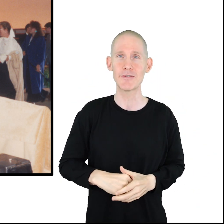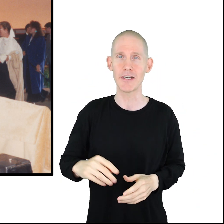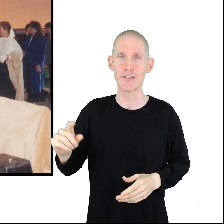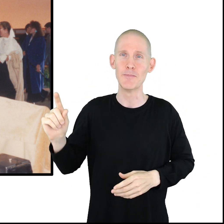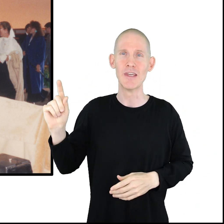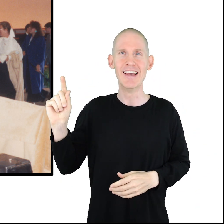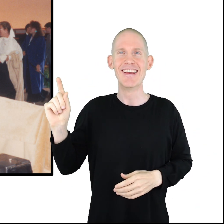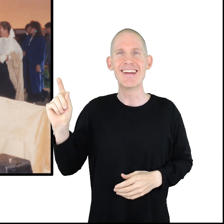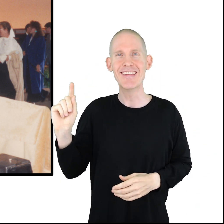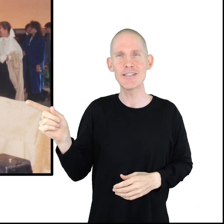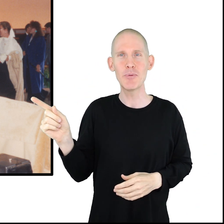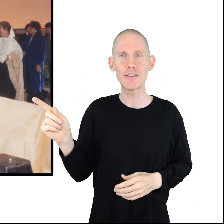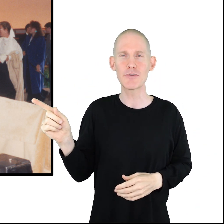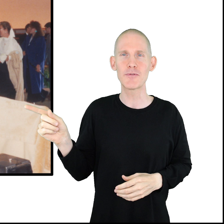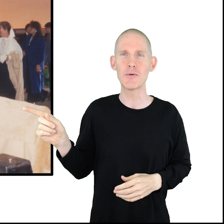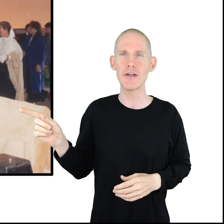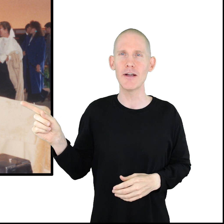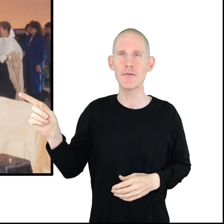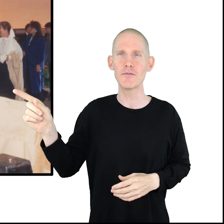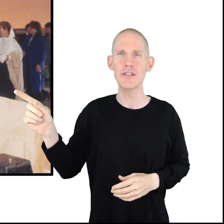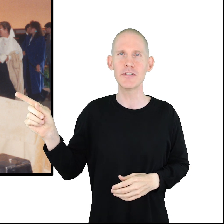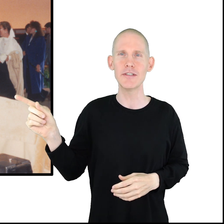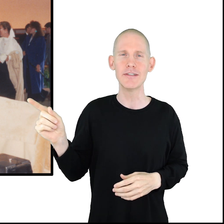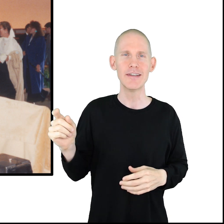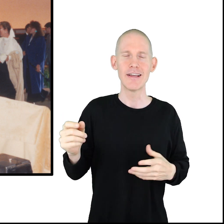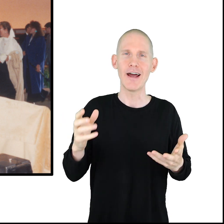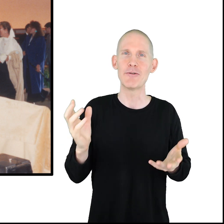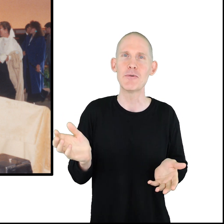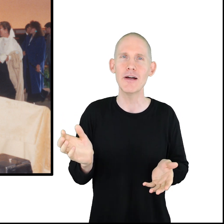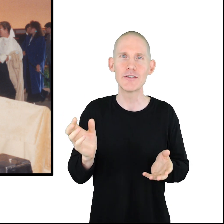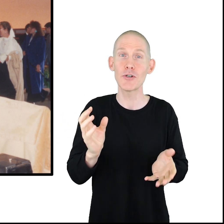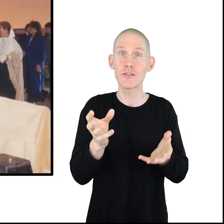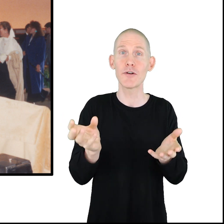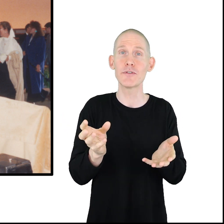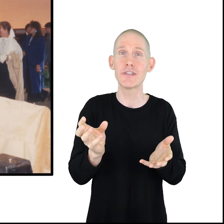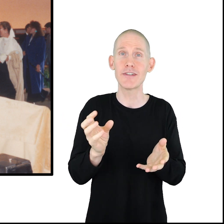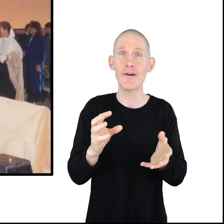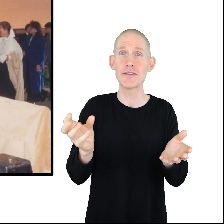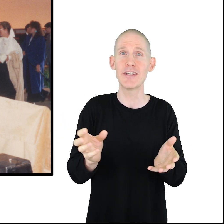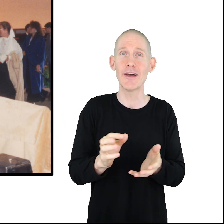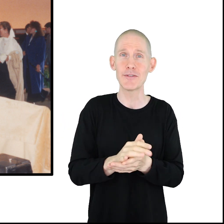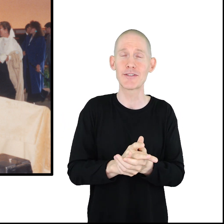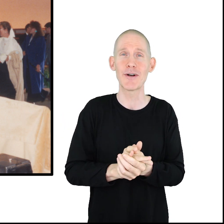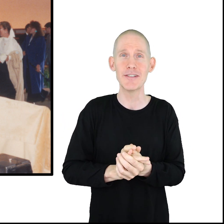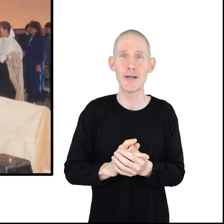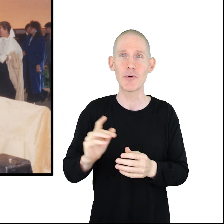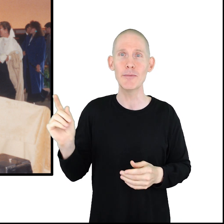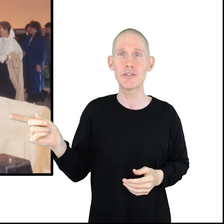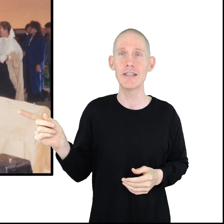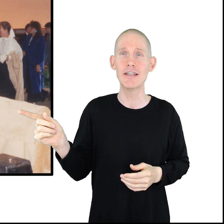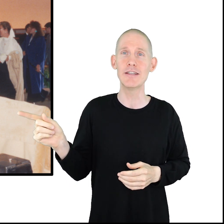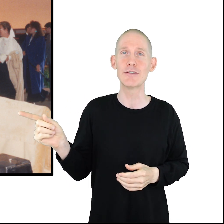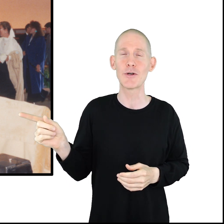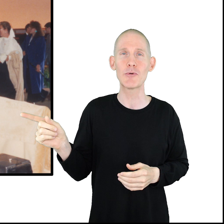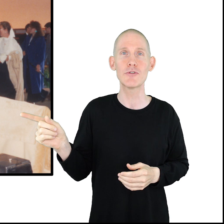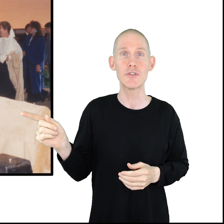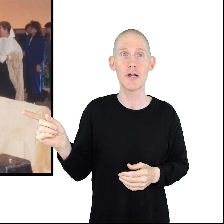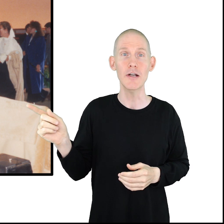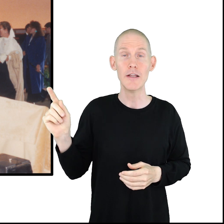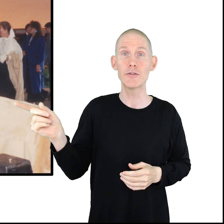section. In this picture, for whatever reason, I don't know why, church services obviously haven't started yet, but I'm sitting in the interpreter's chair. This